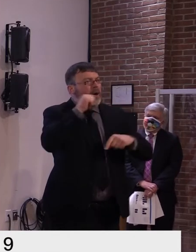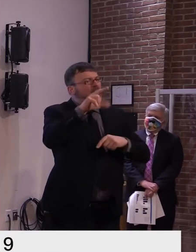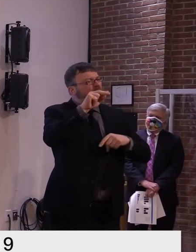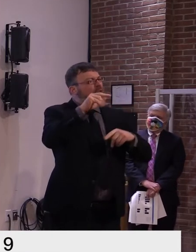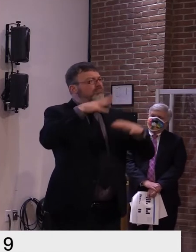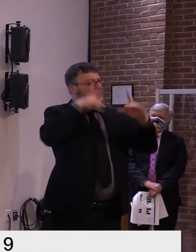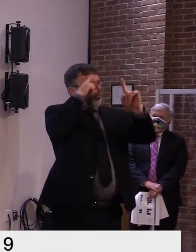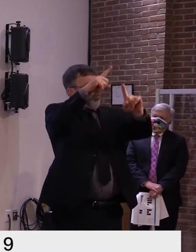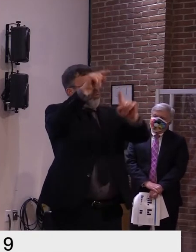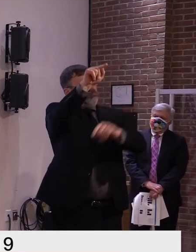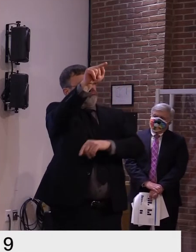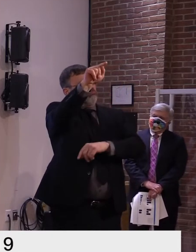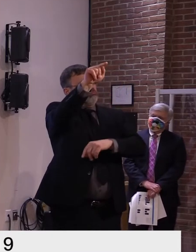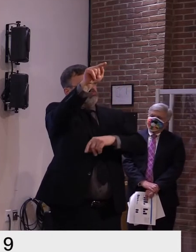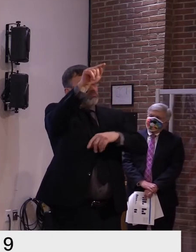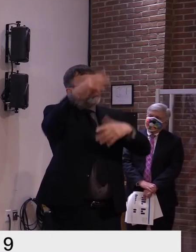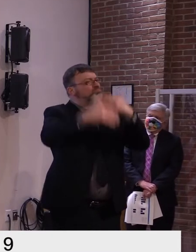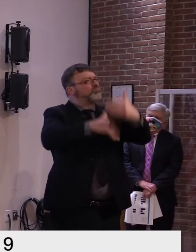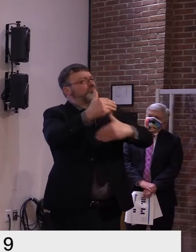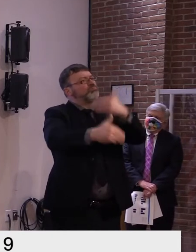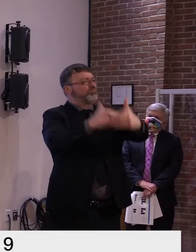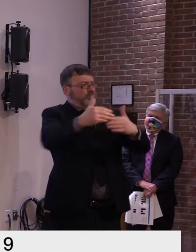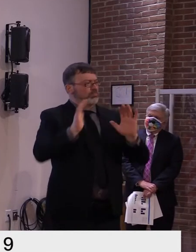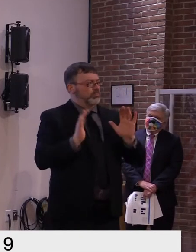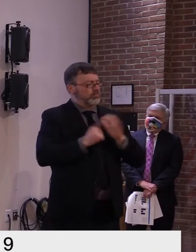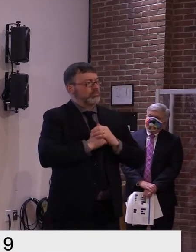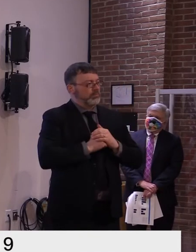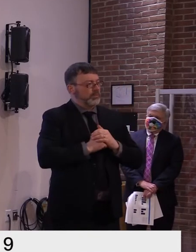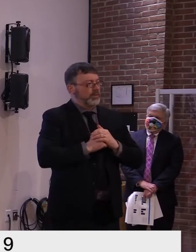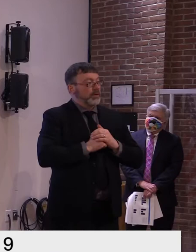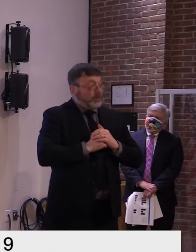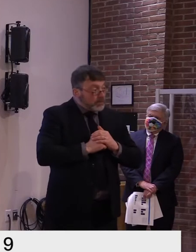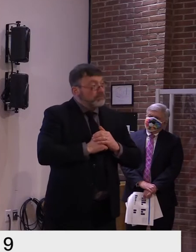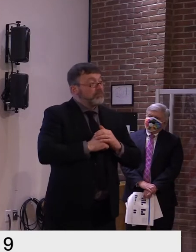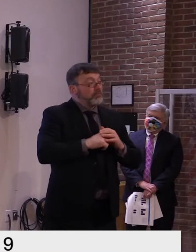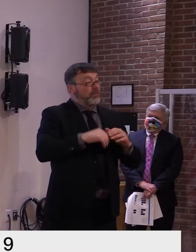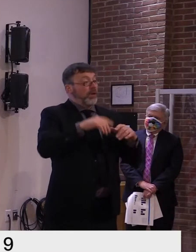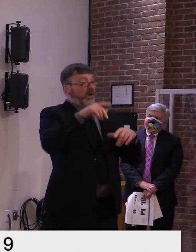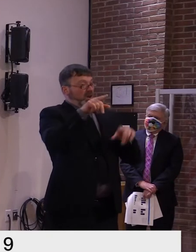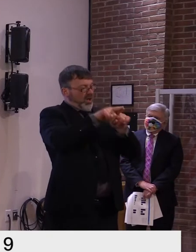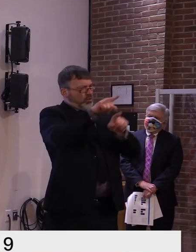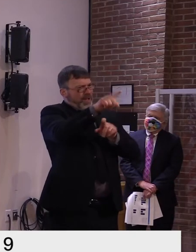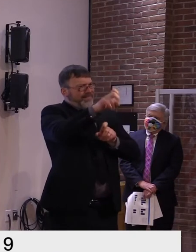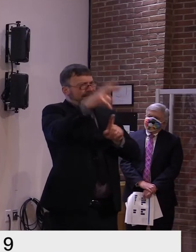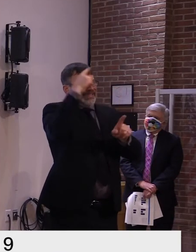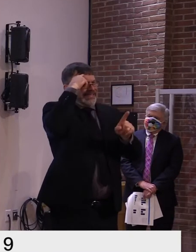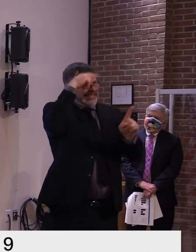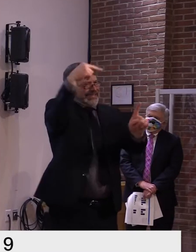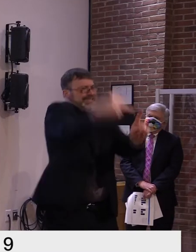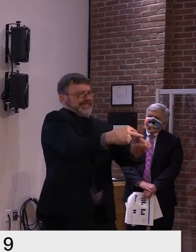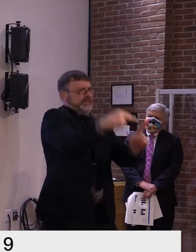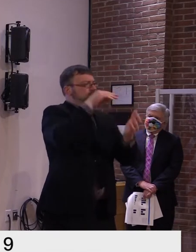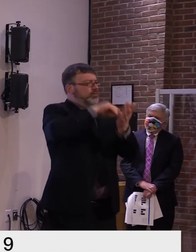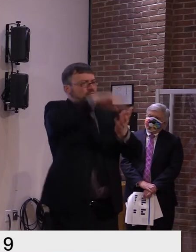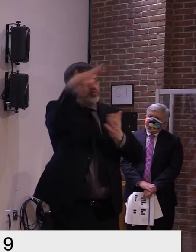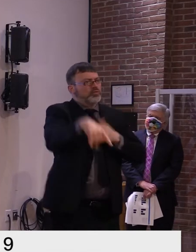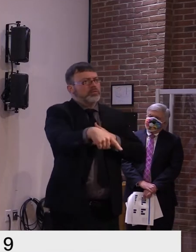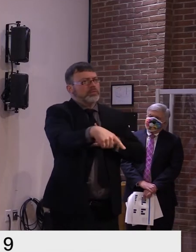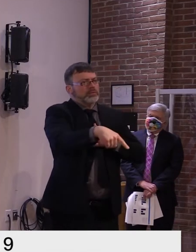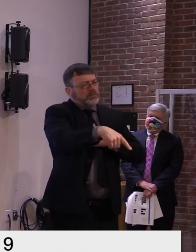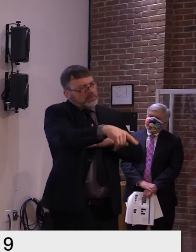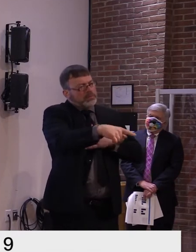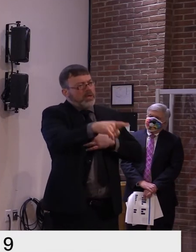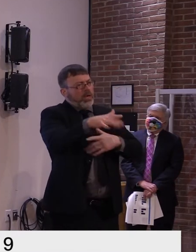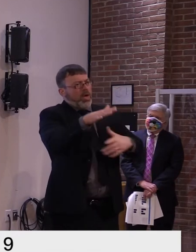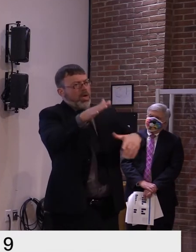We know students have been significantly impacted by this emergency. We, thinking forward, if we could project forward based on what